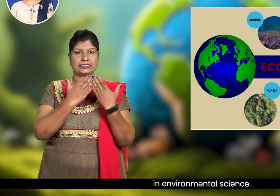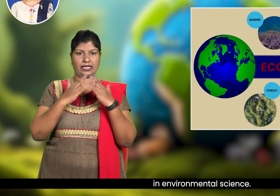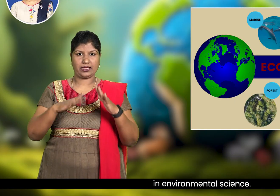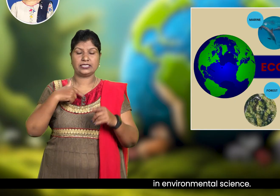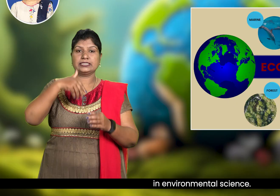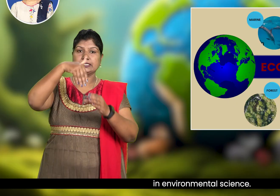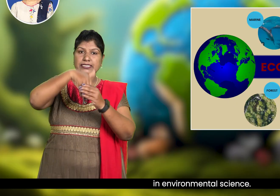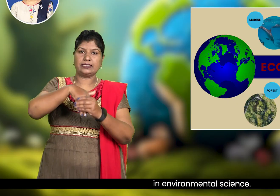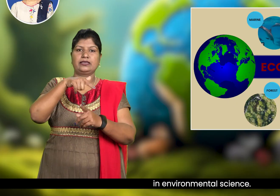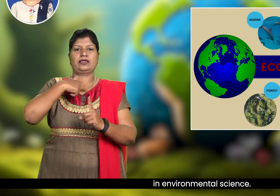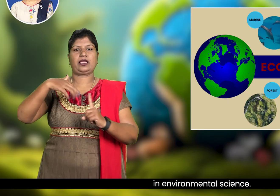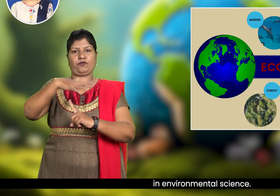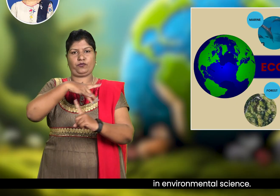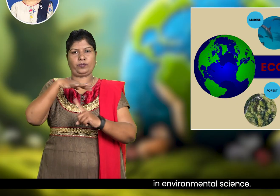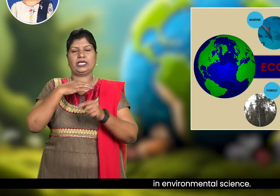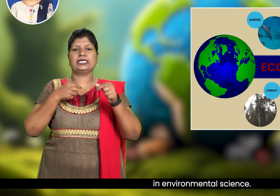environmental science.